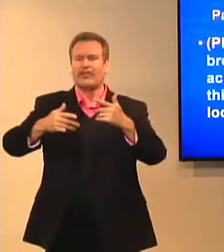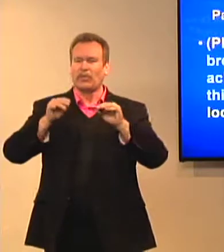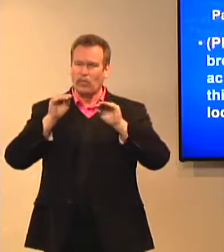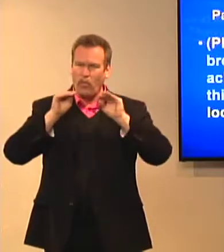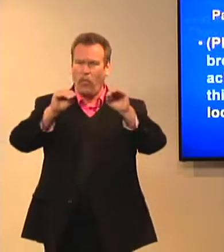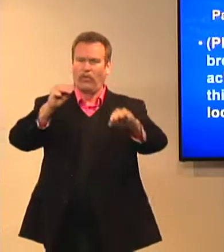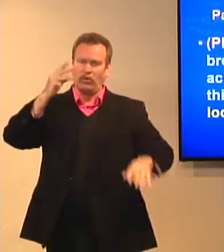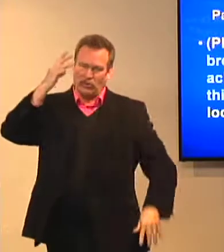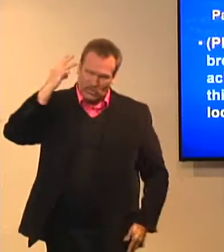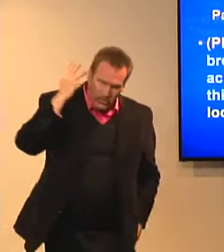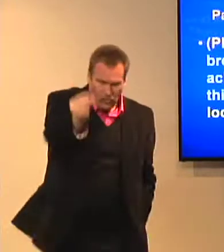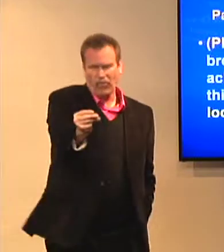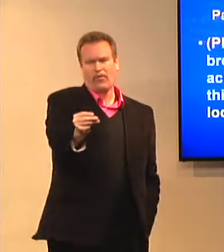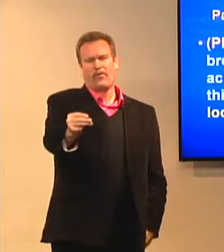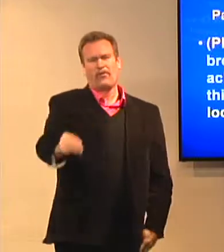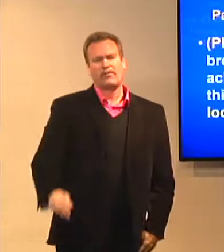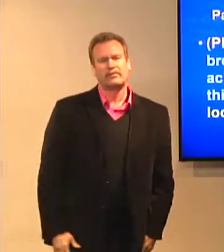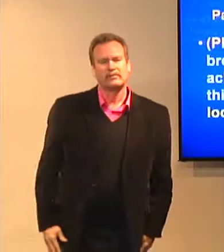keep going.